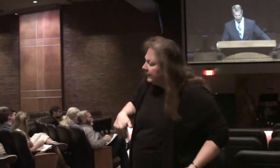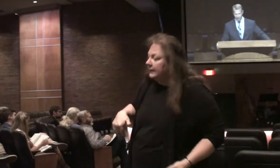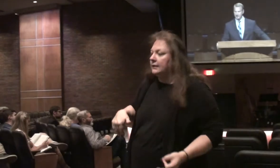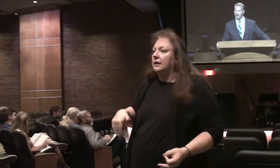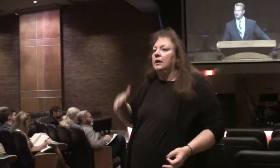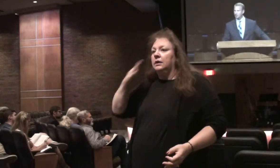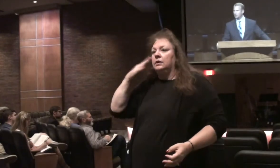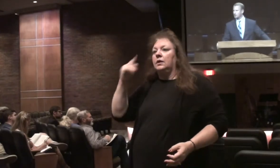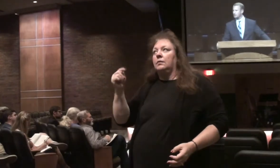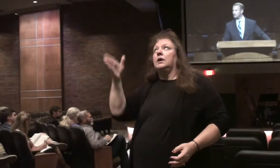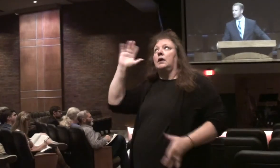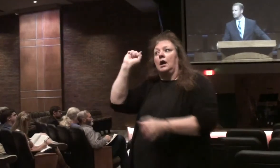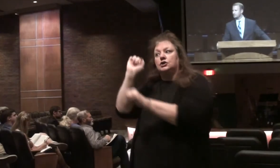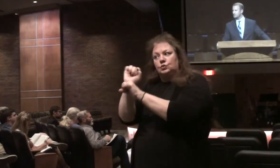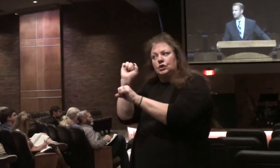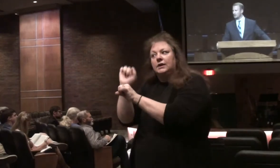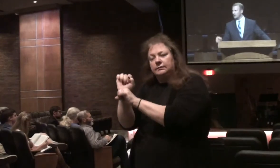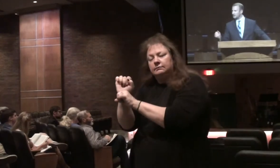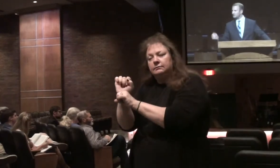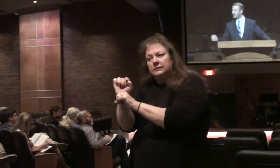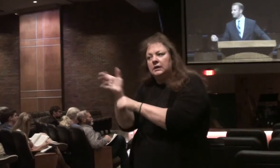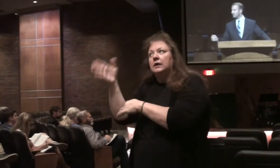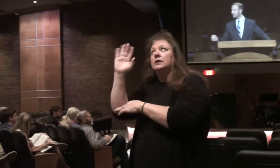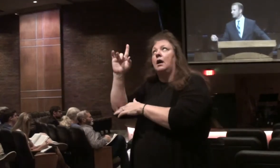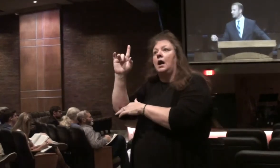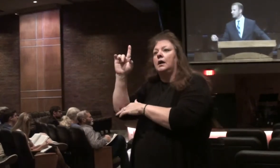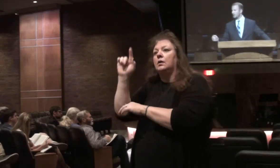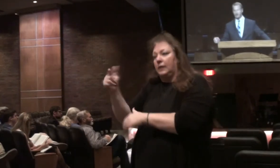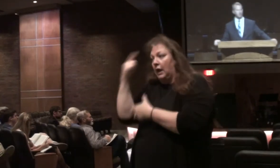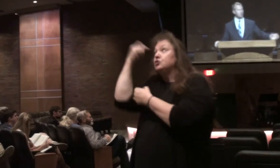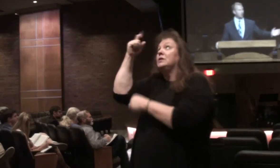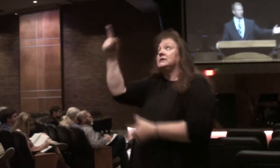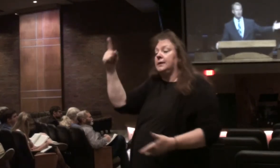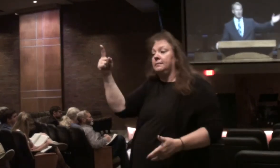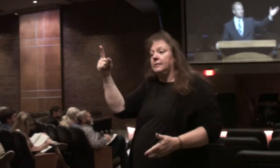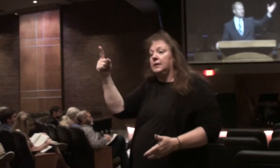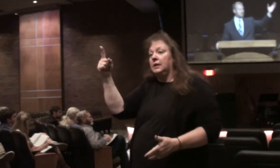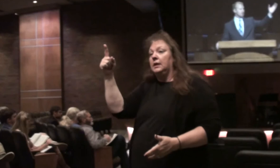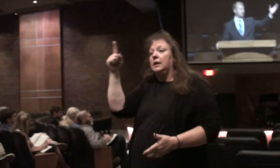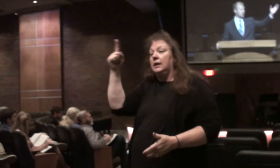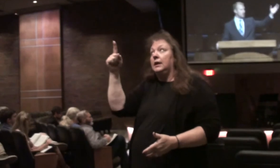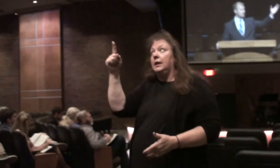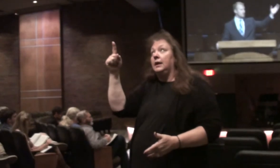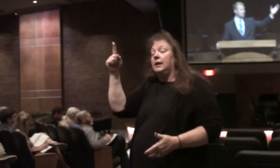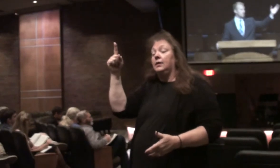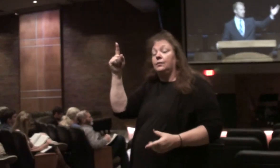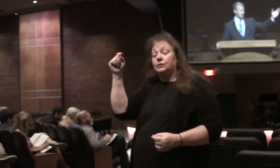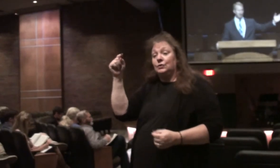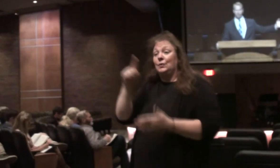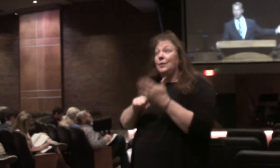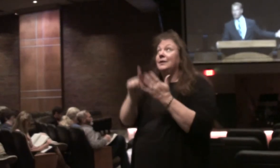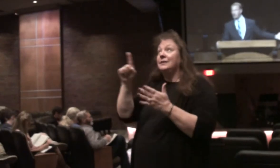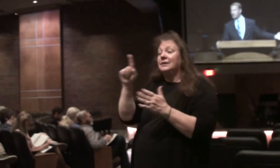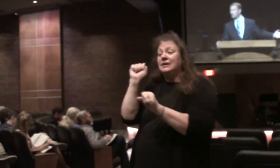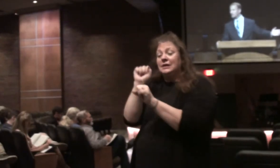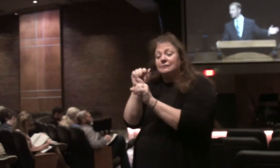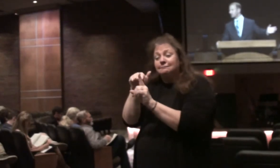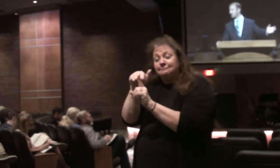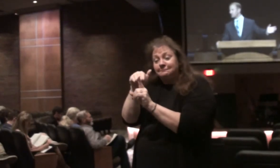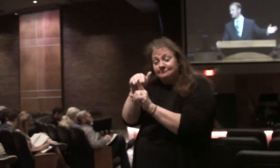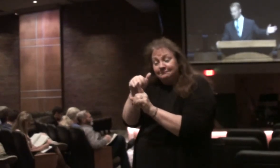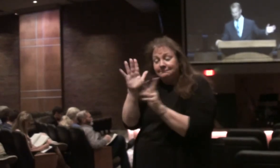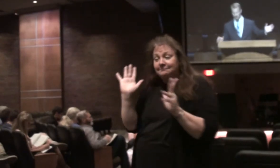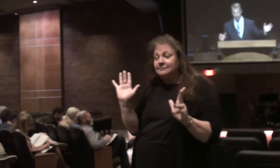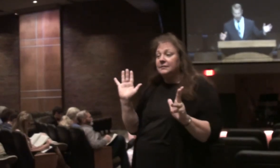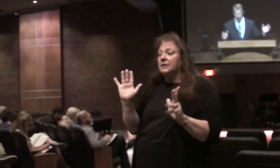you know what? But God's at work. And God is faithful. And He'll get them the glory. And He'll work on them until